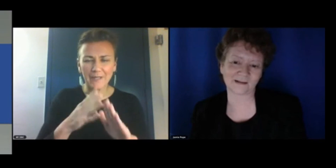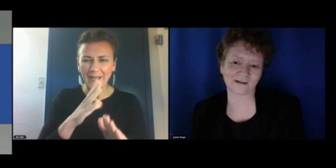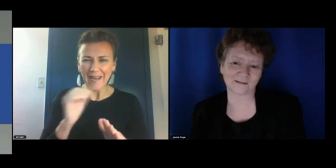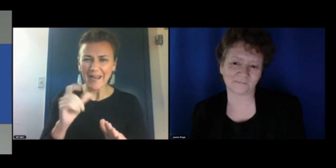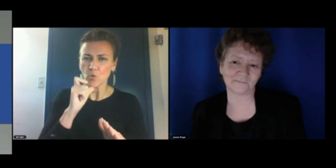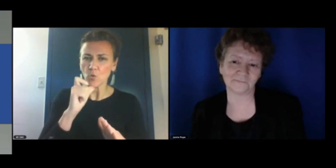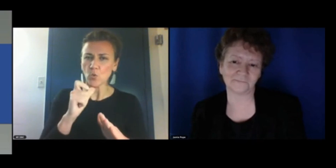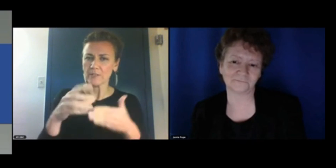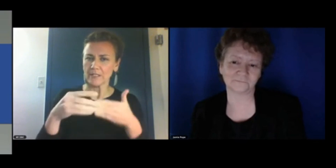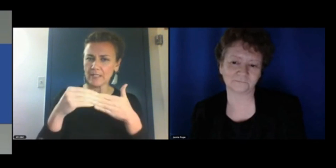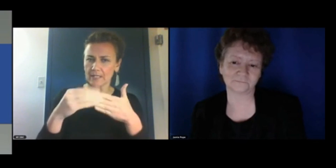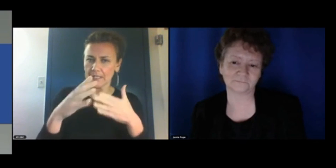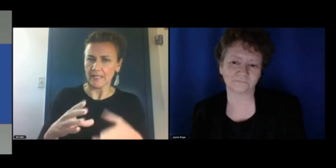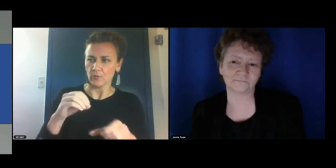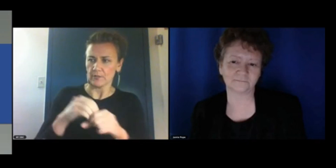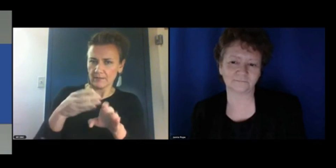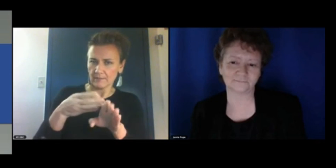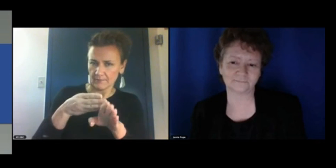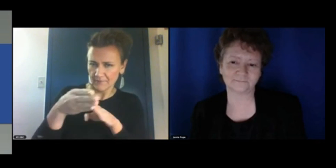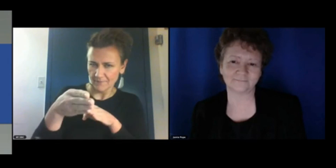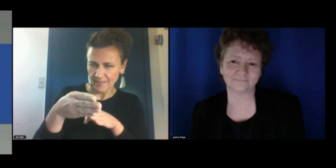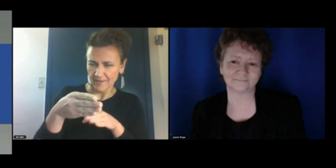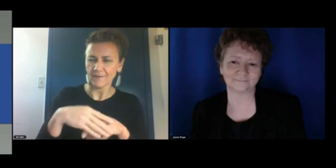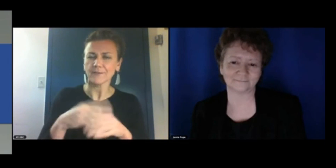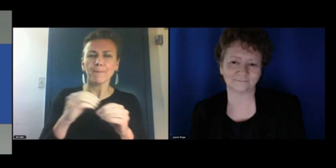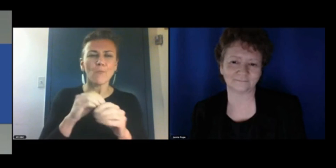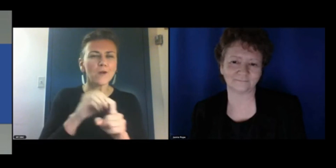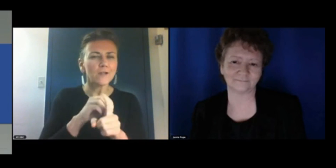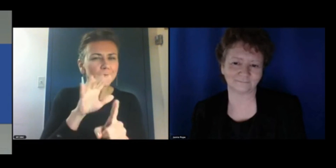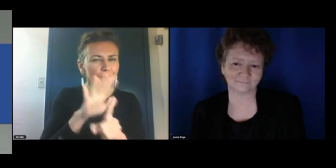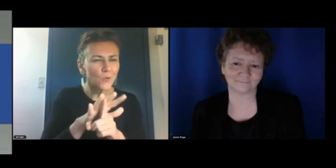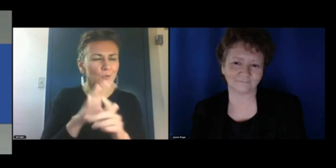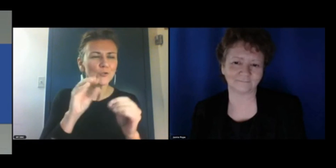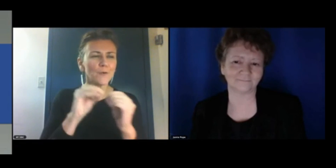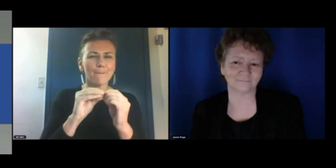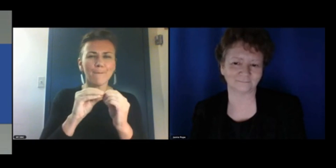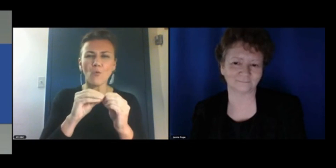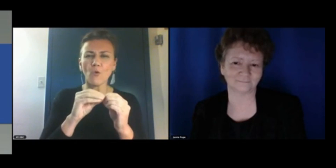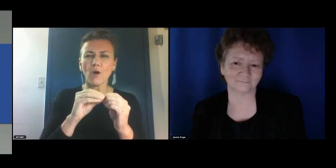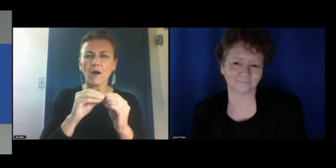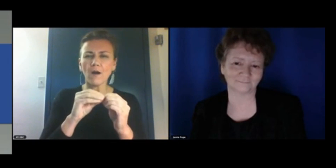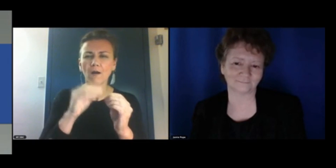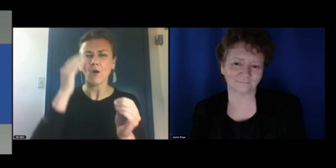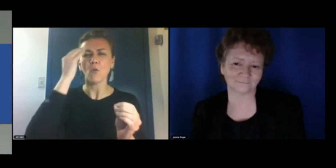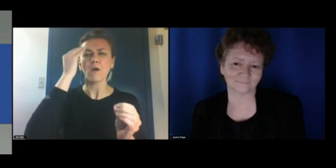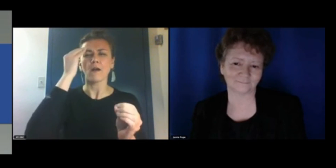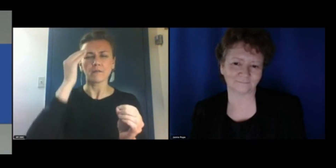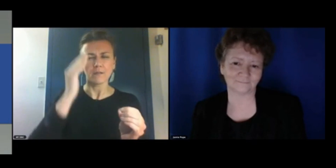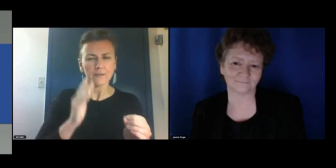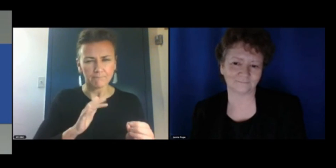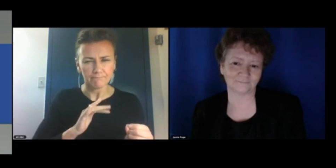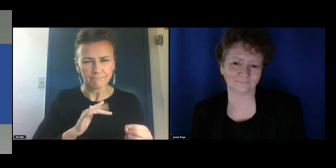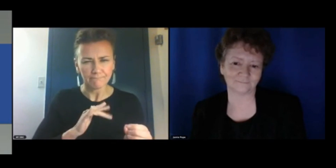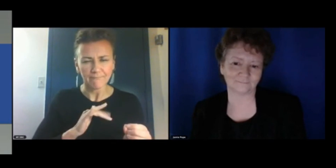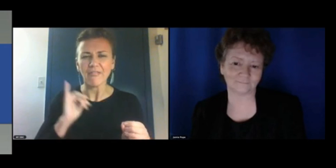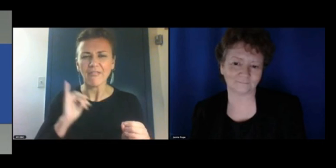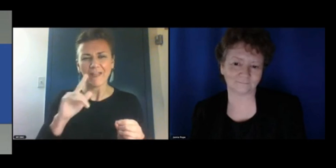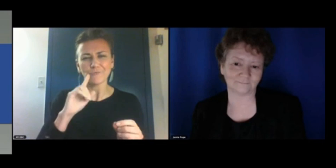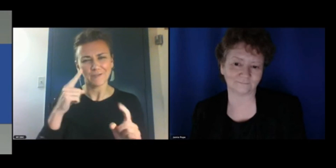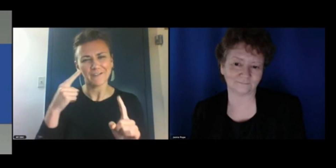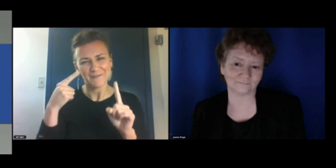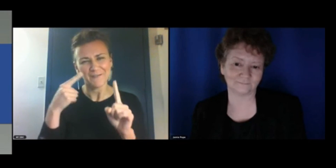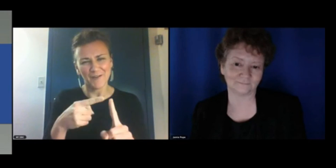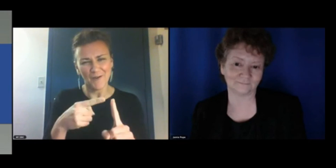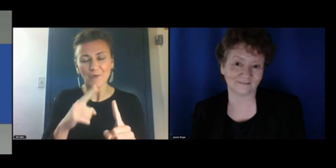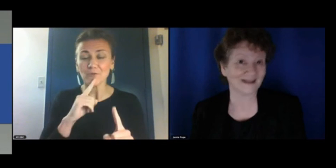So this webinar is really an opportunity for you to get